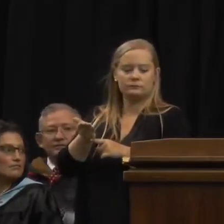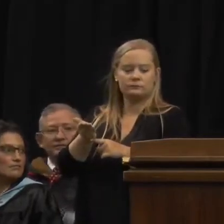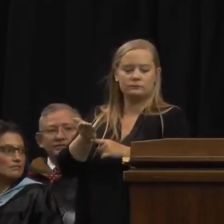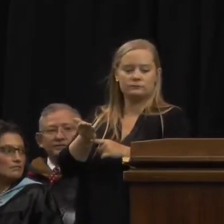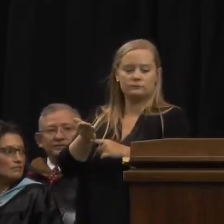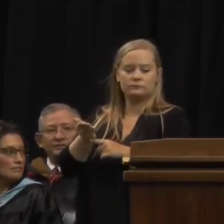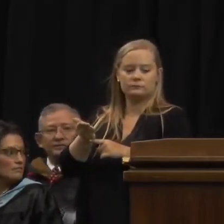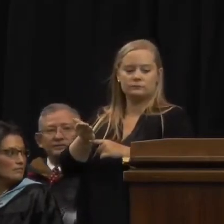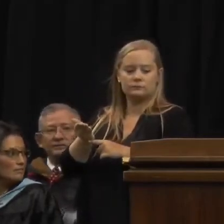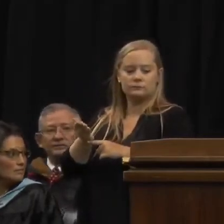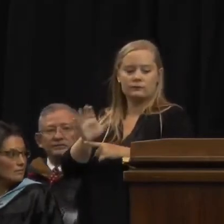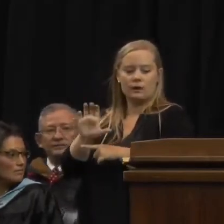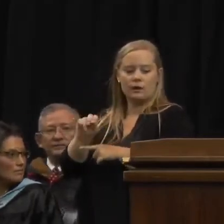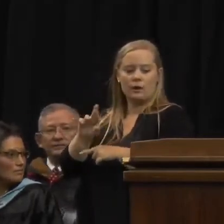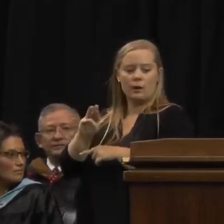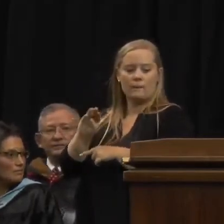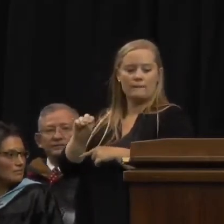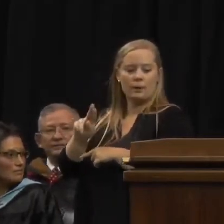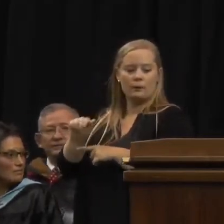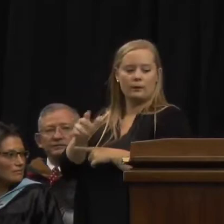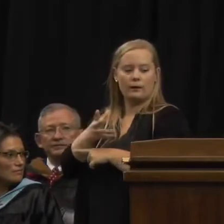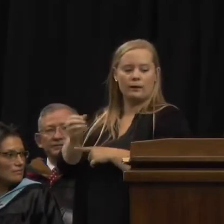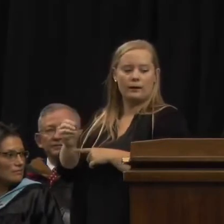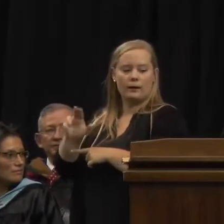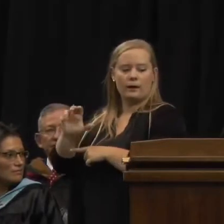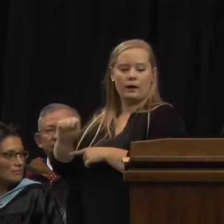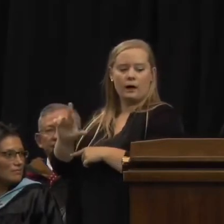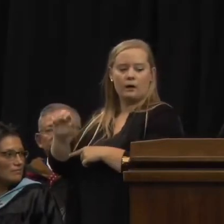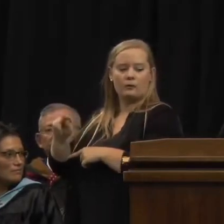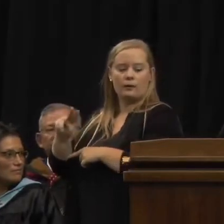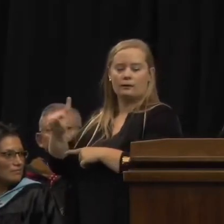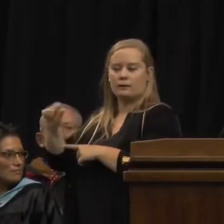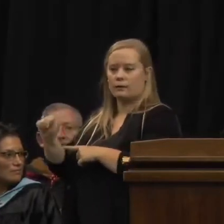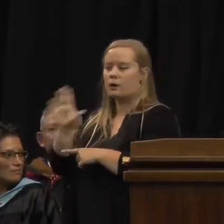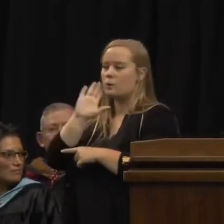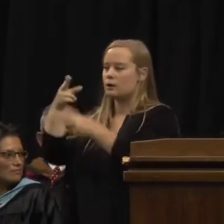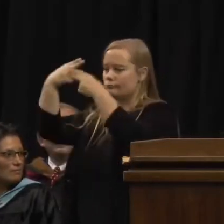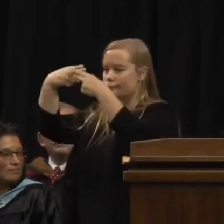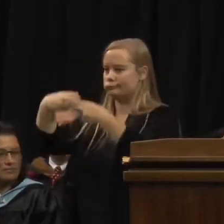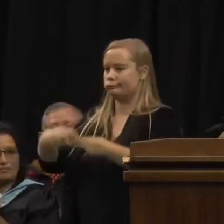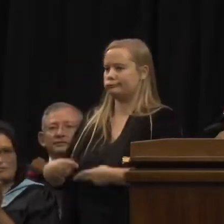Jose Aranda will now read the candidates' names.